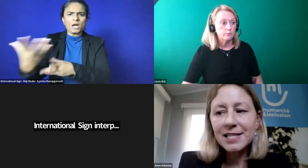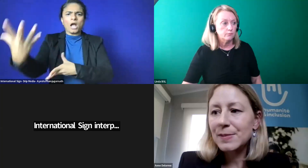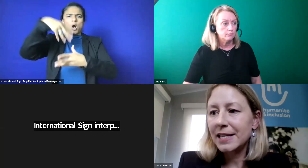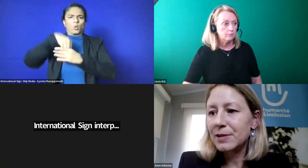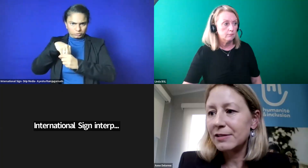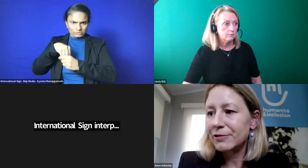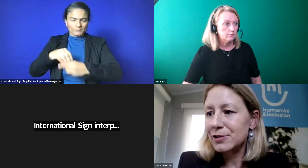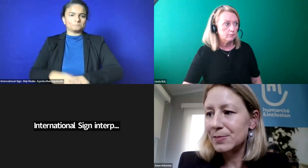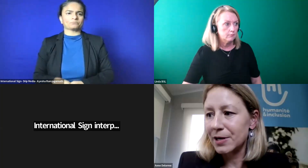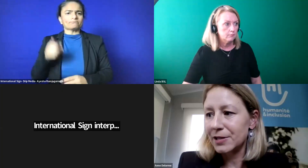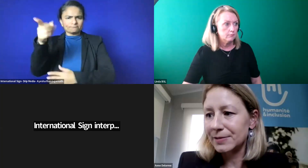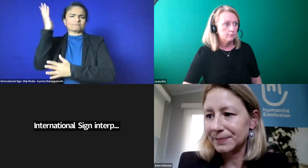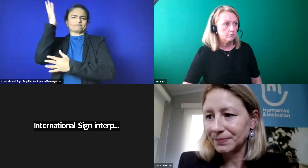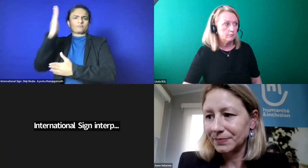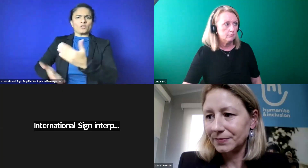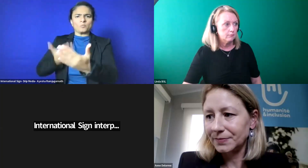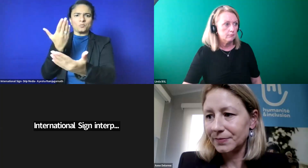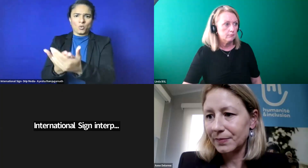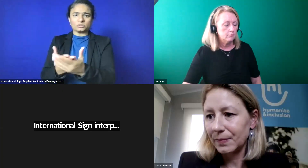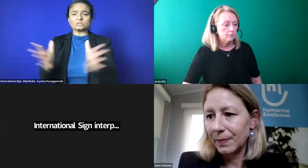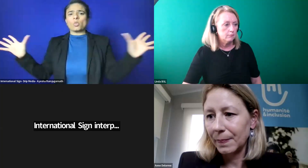So let us begin with the first part.